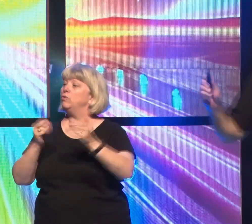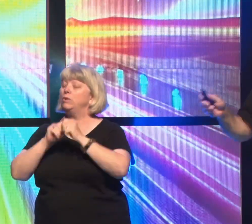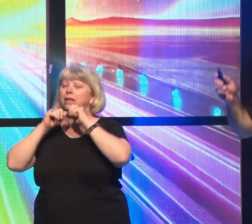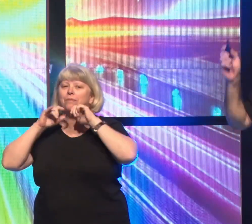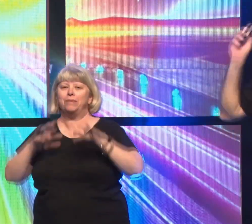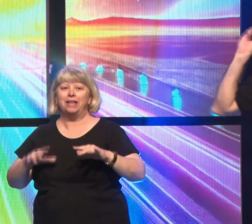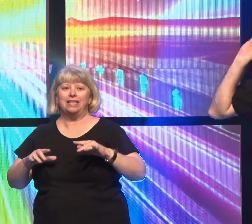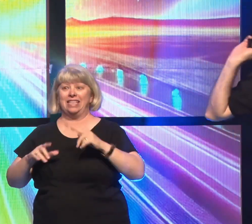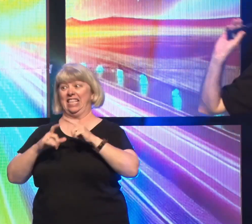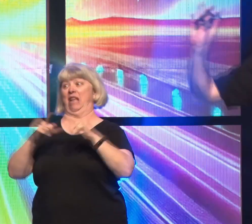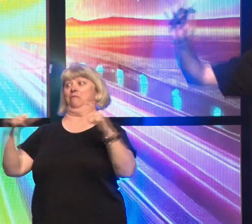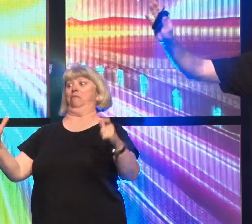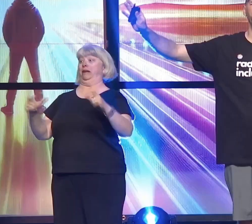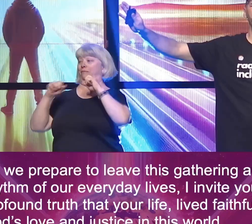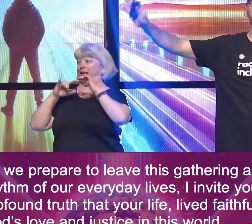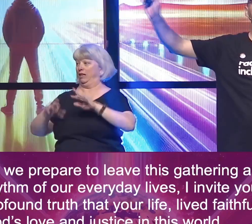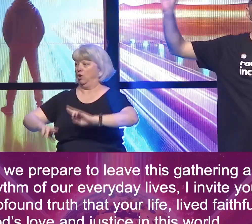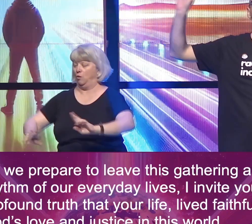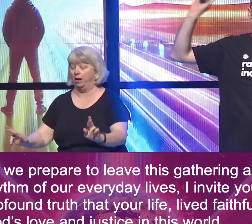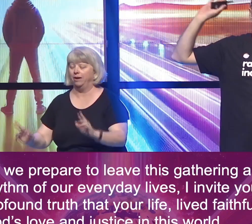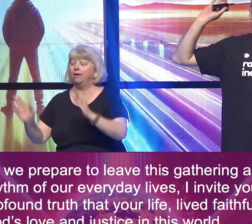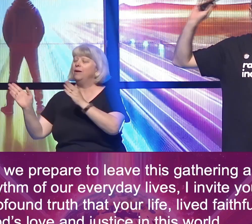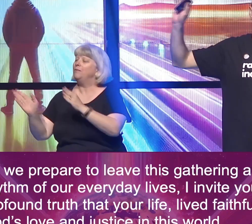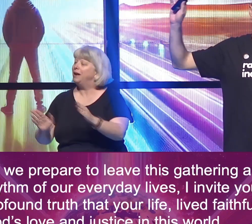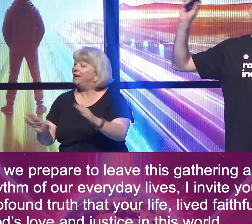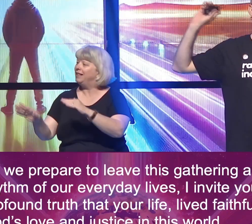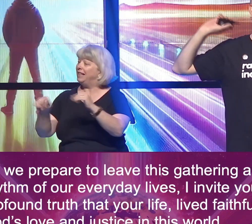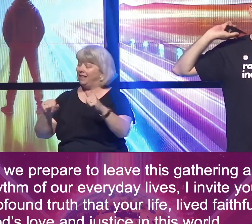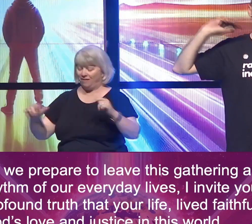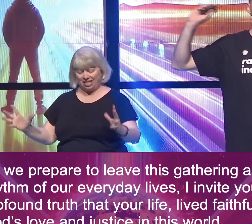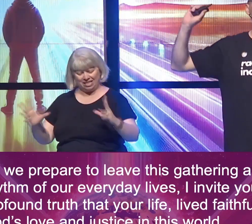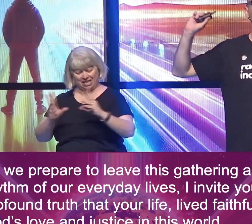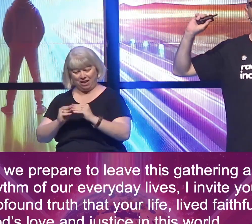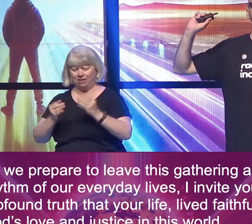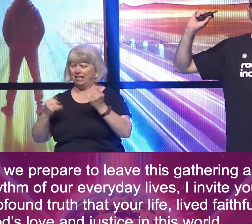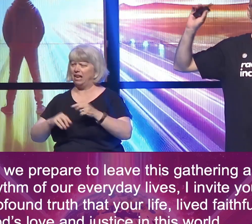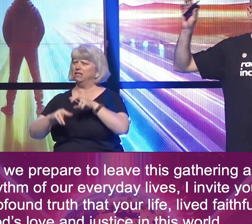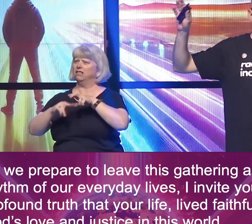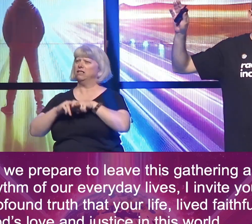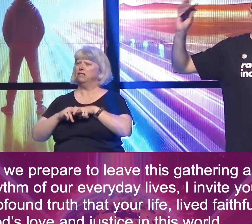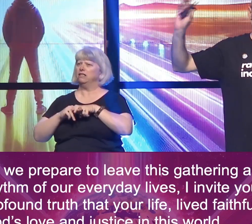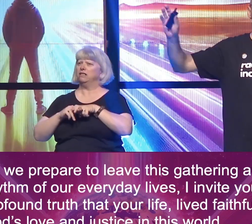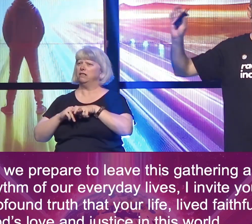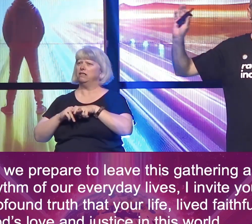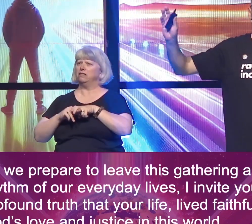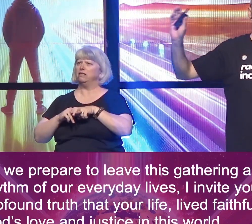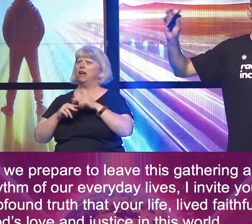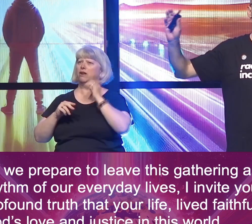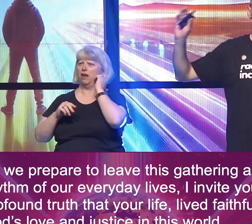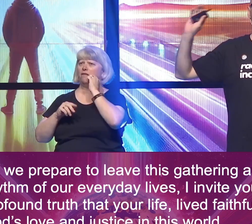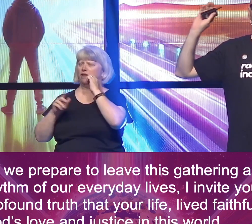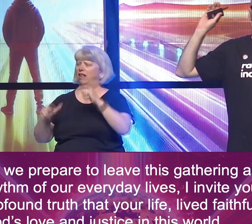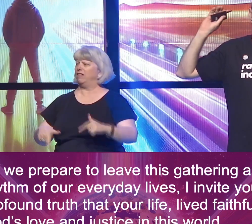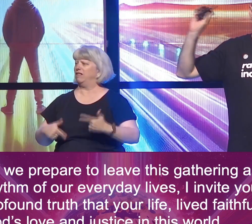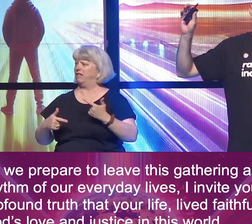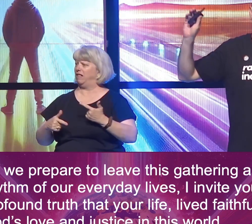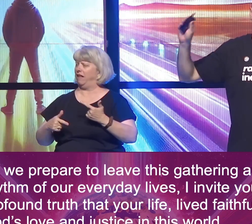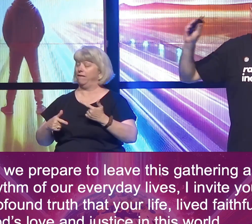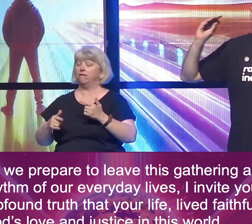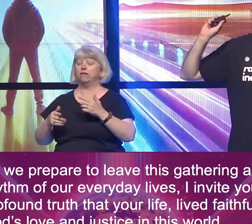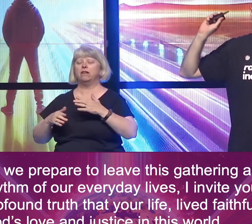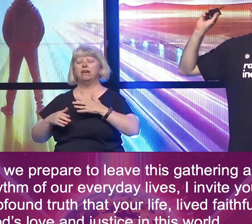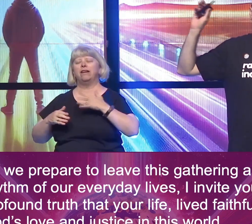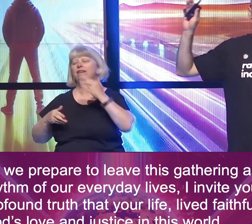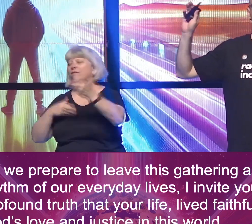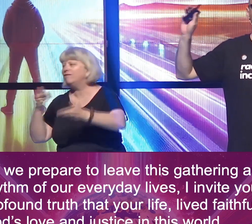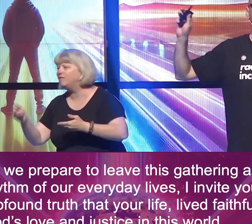a supersized blessing. So here we go. As we prepare to leave this gathering and step back into the rhythm of our everyday normal lives, I invite you to carry